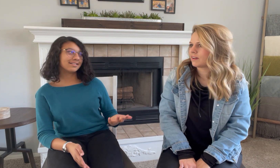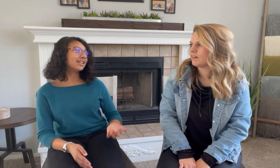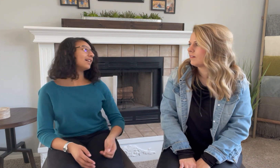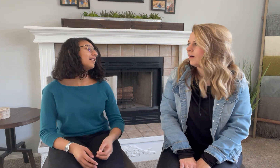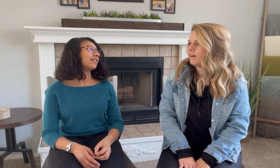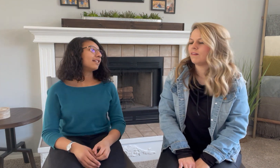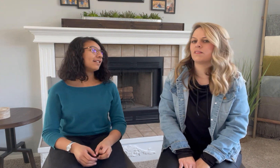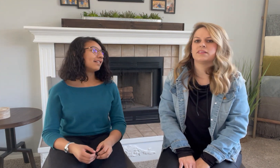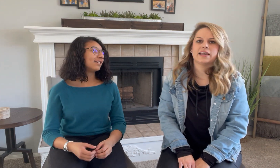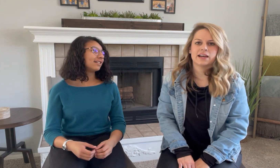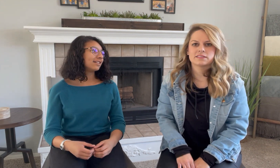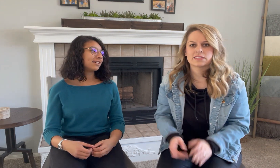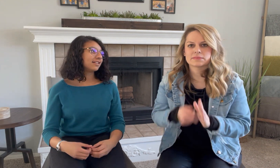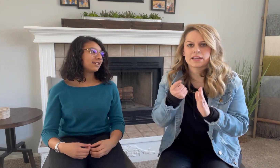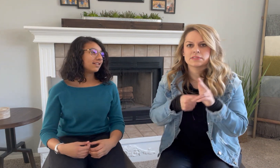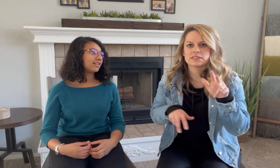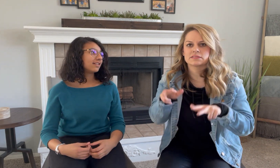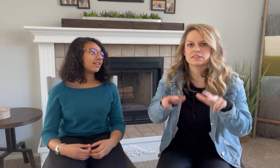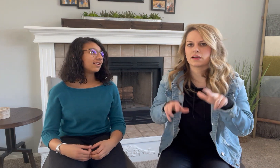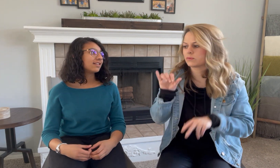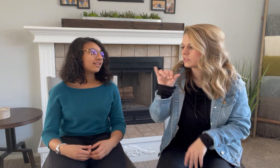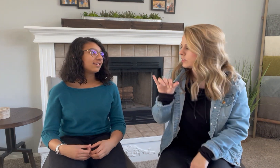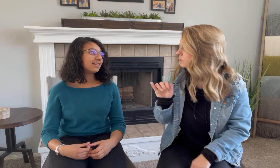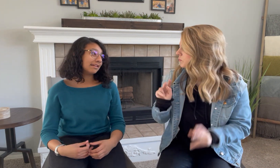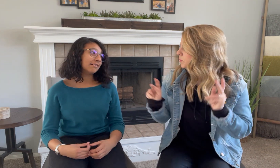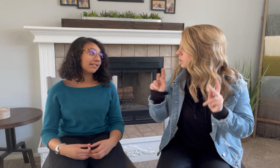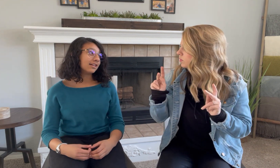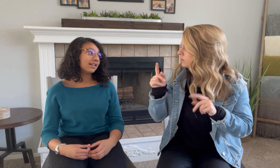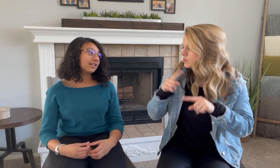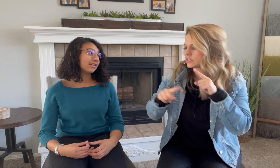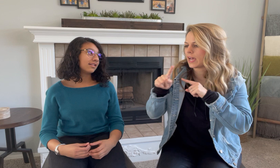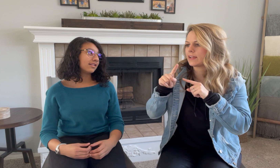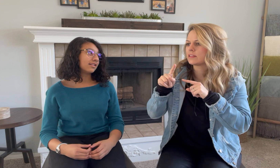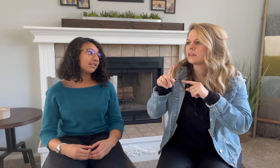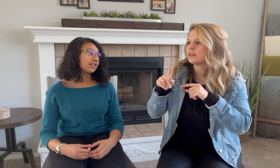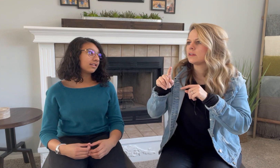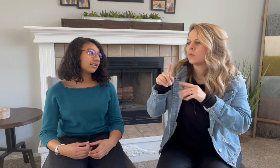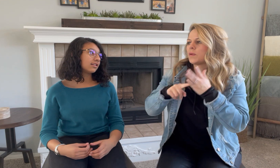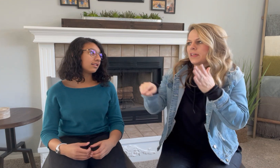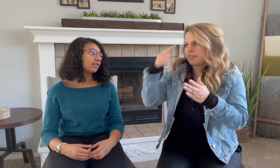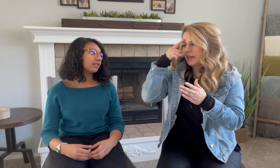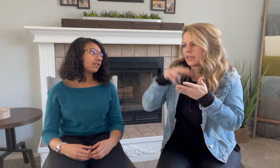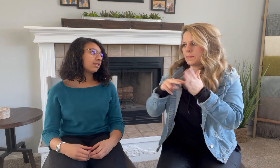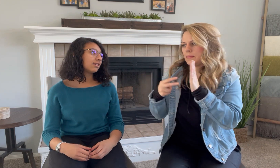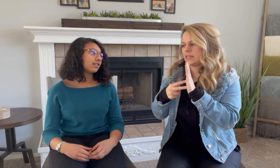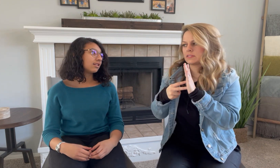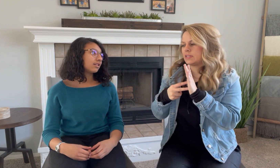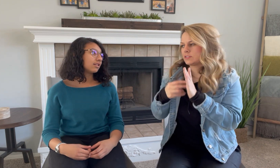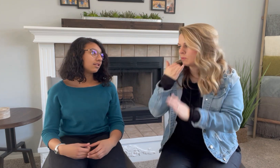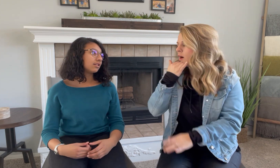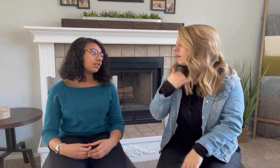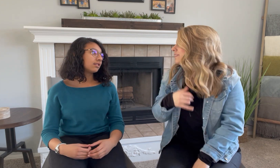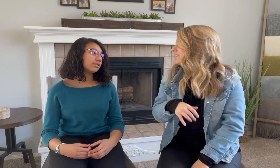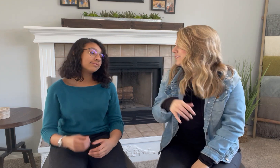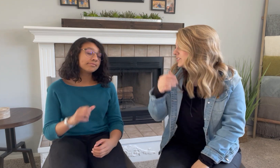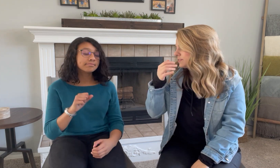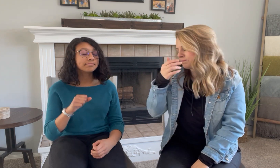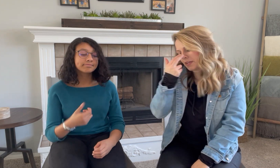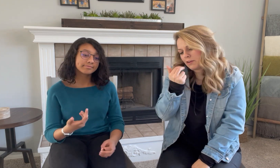like, oh. Yeah, sometimes it's awkward too. People will sign what they think it means and it's wrong, which is kind of